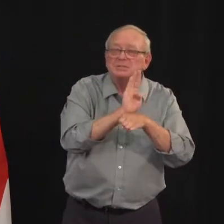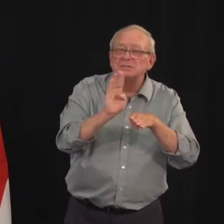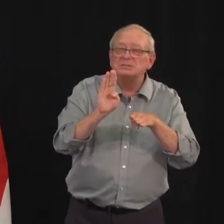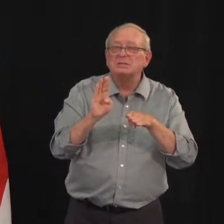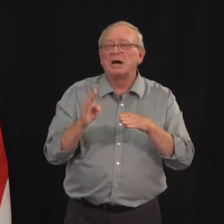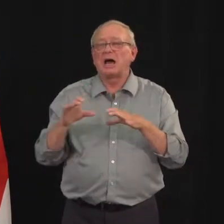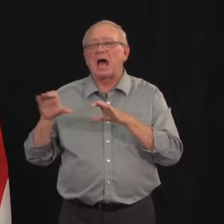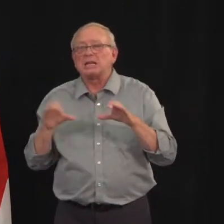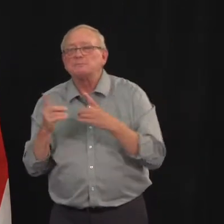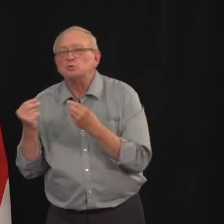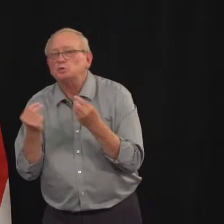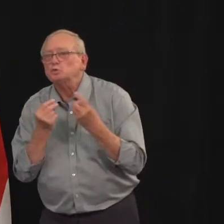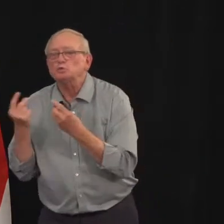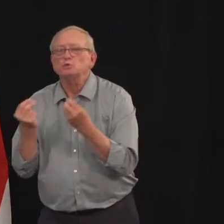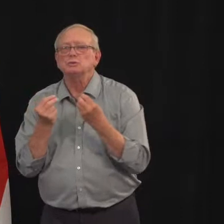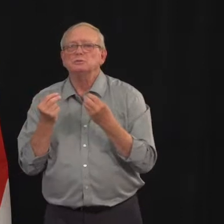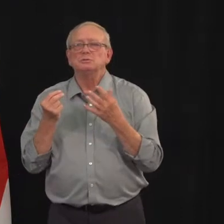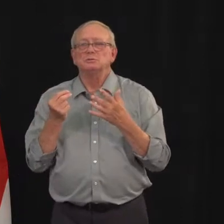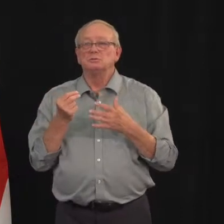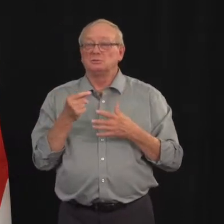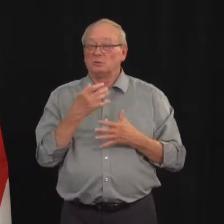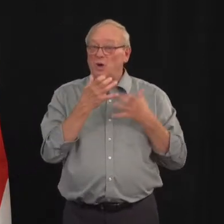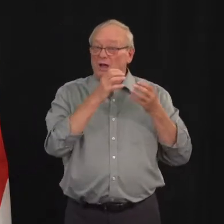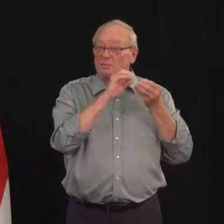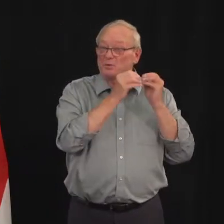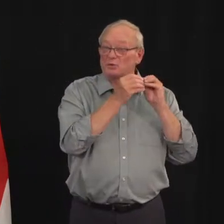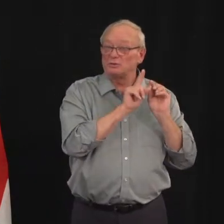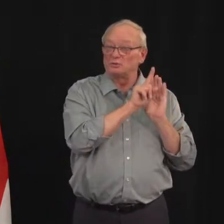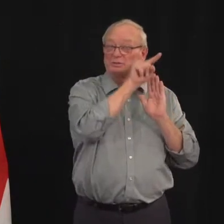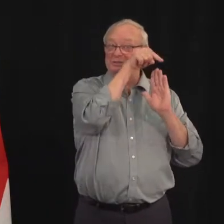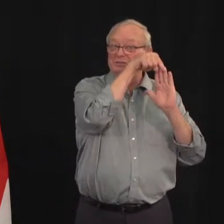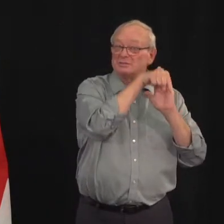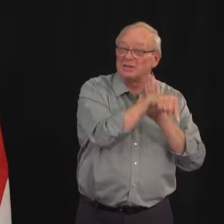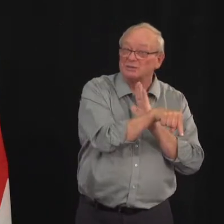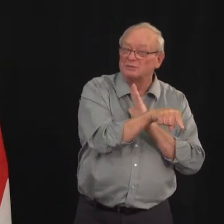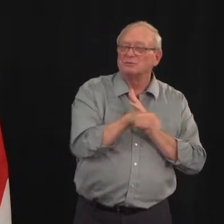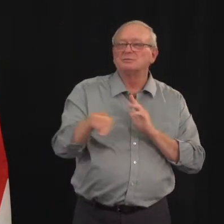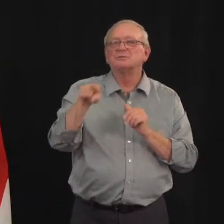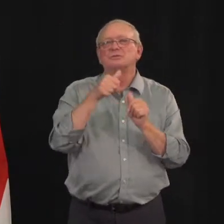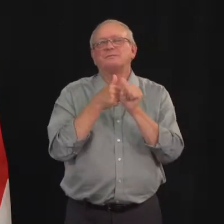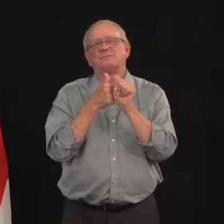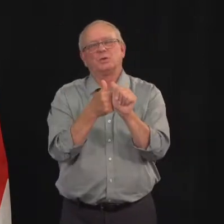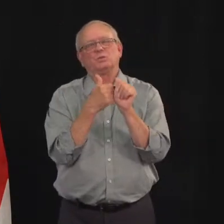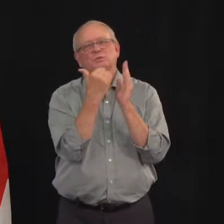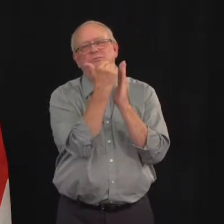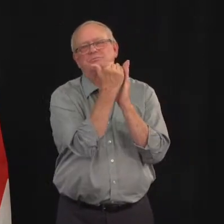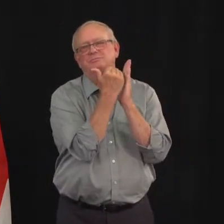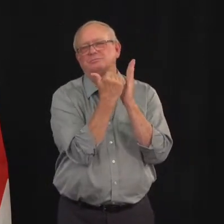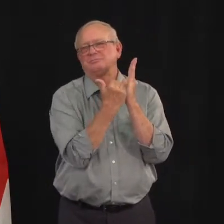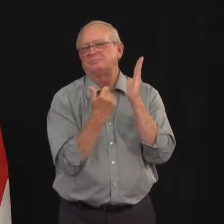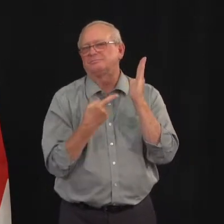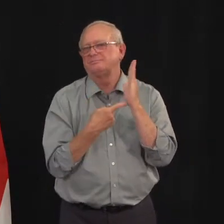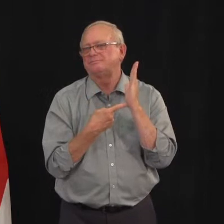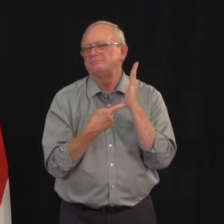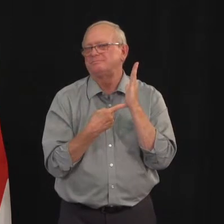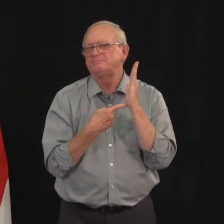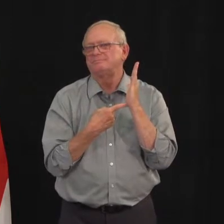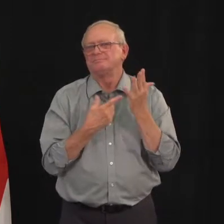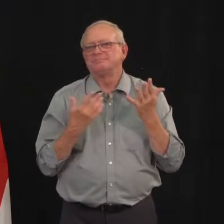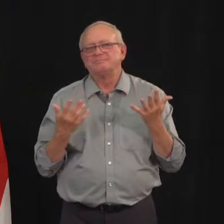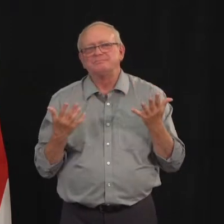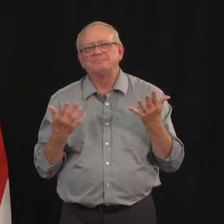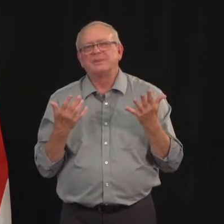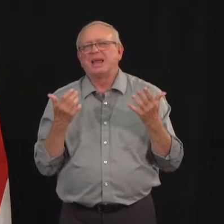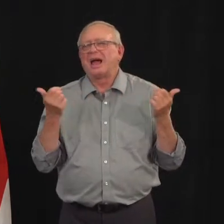need to make sure we're following the public health guidance. So right now, again, is a time to do all that we can to